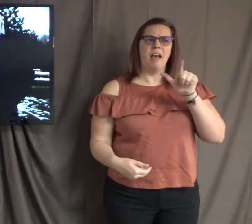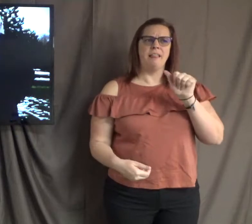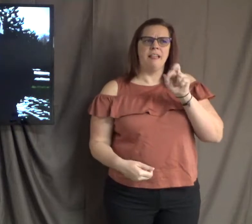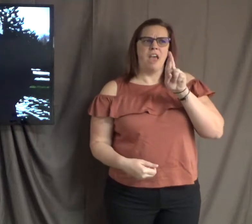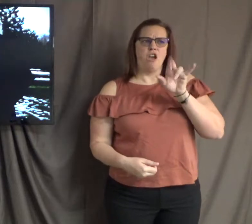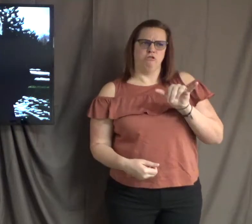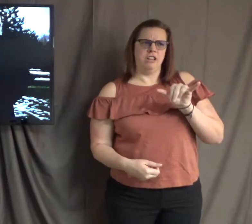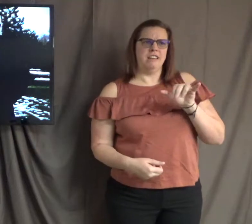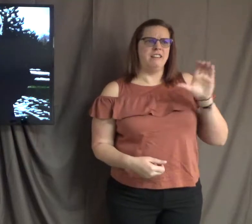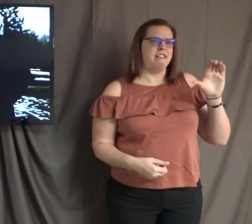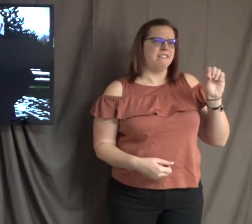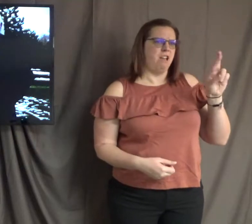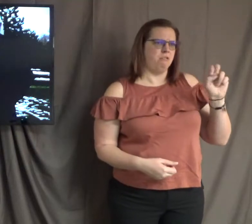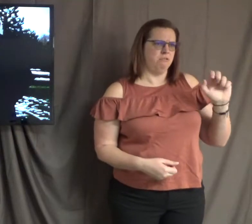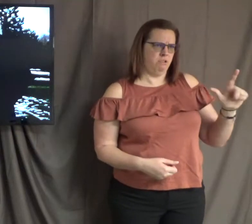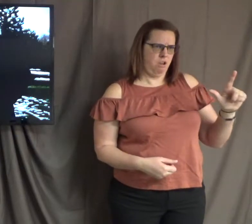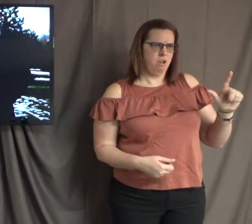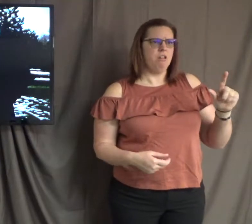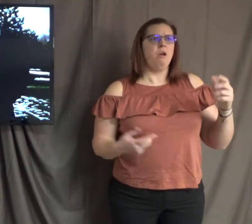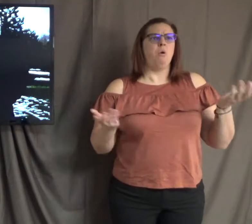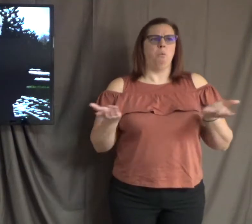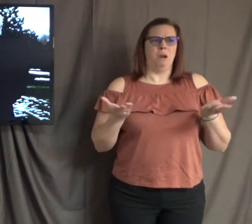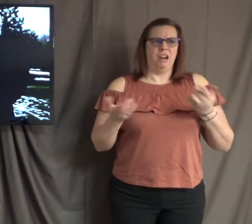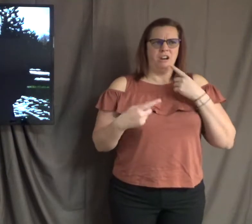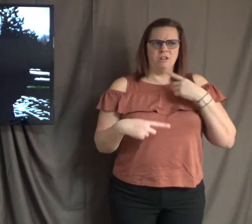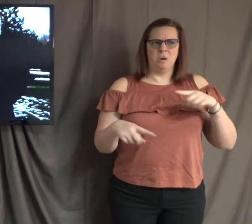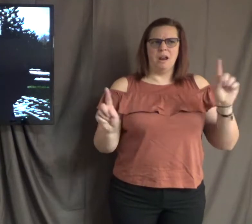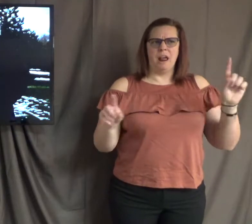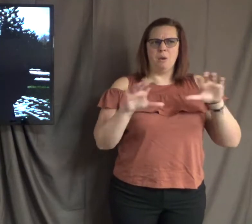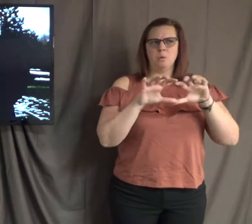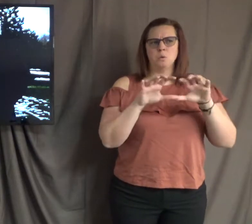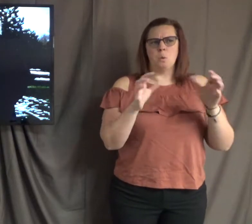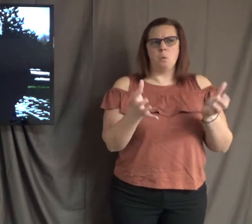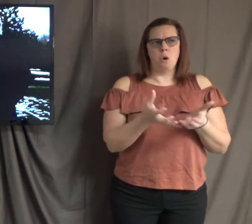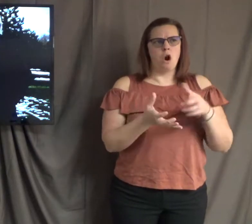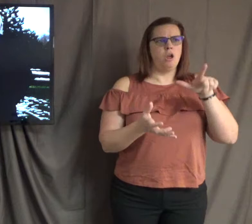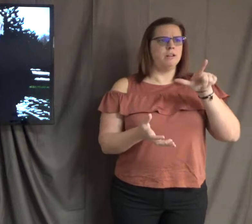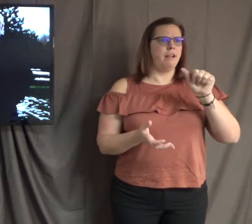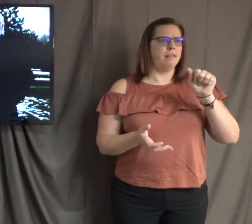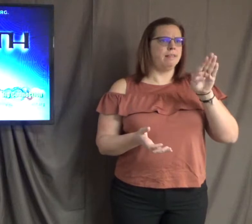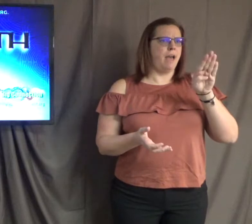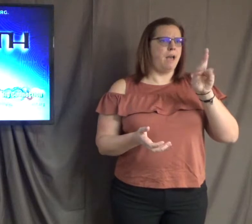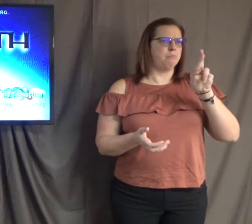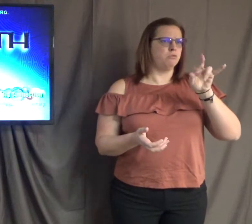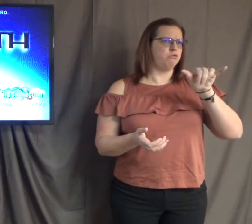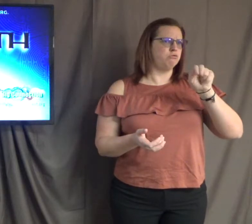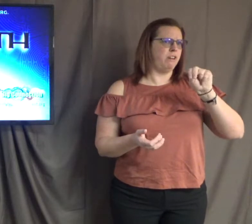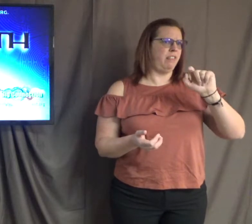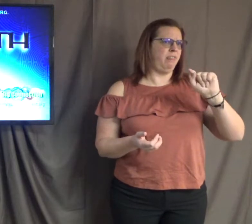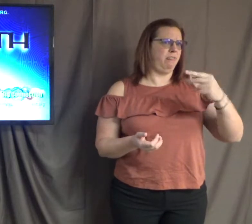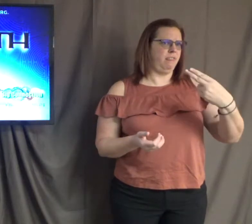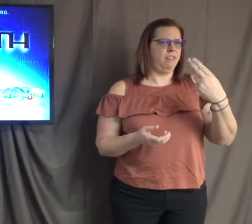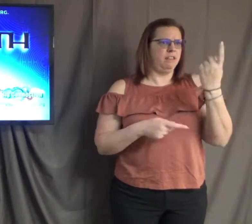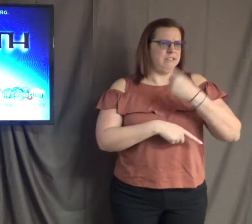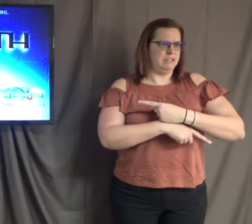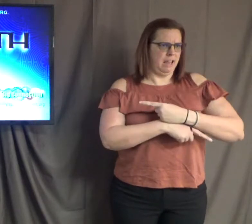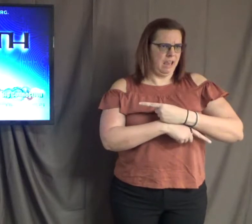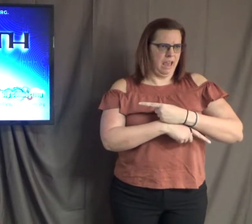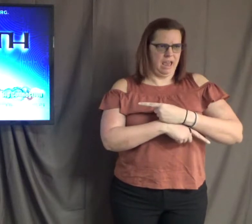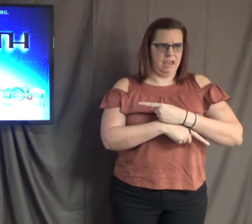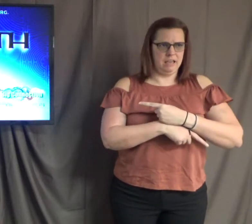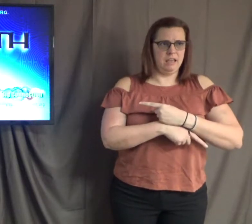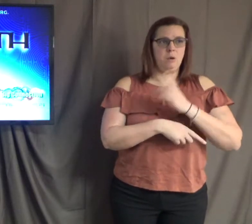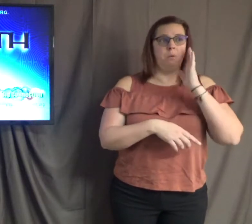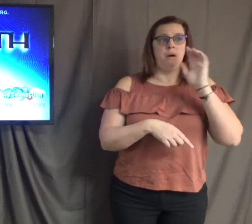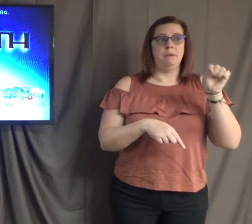The Labyrinth is coming out of quarantine here at Mile High. World Labyrinth Day